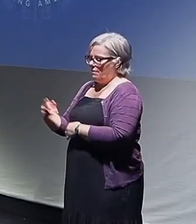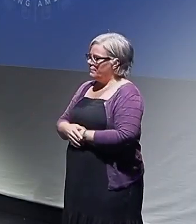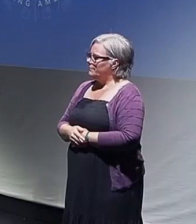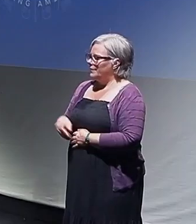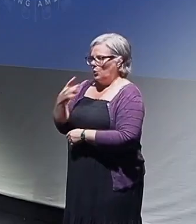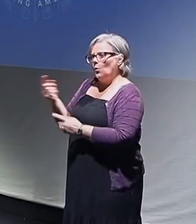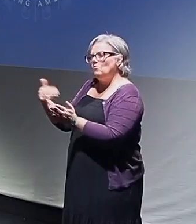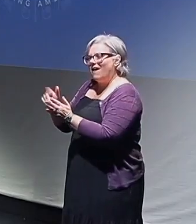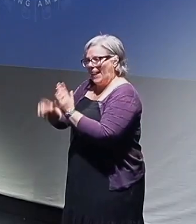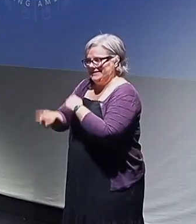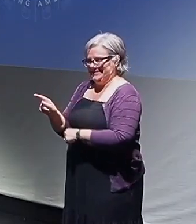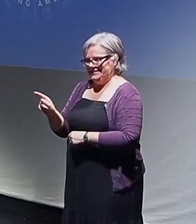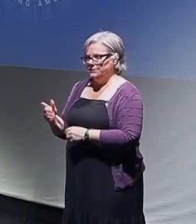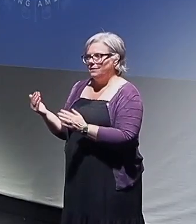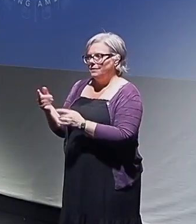him off for being late.